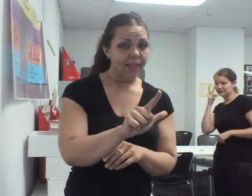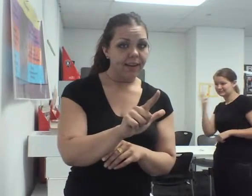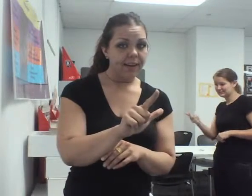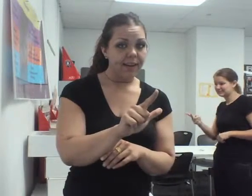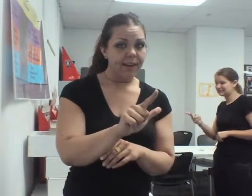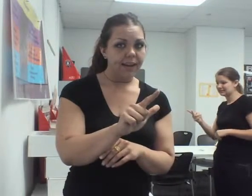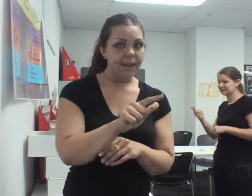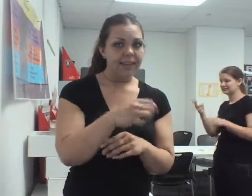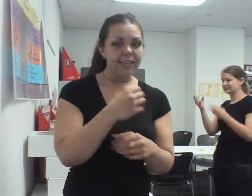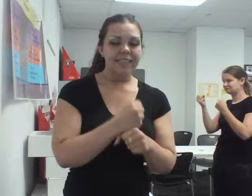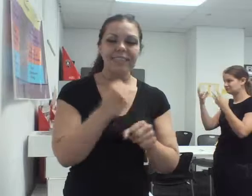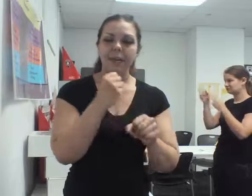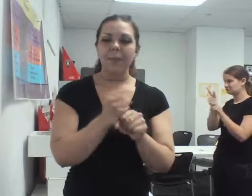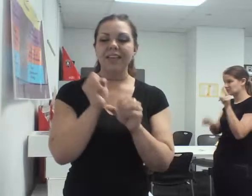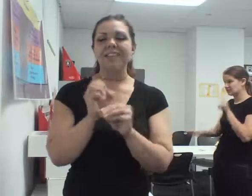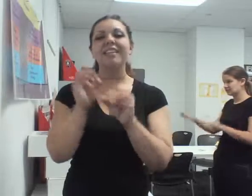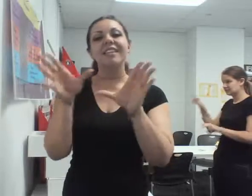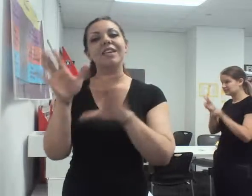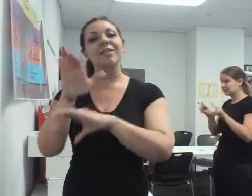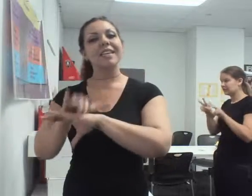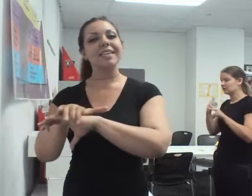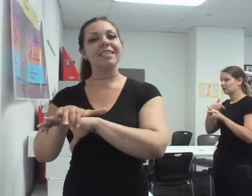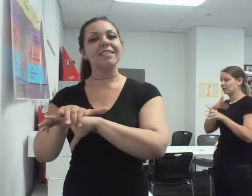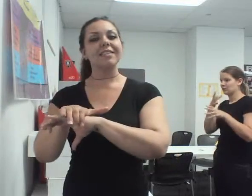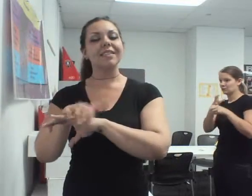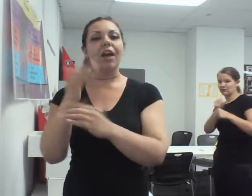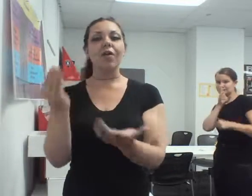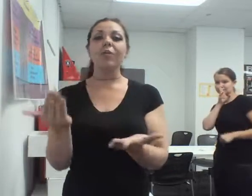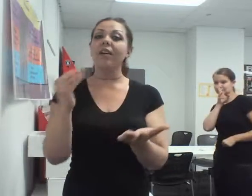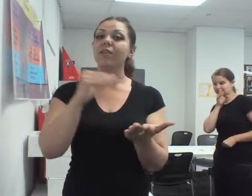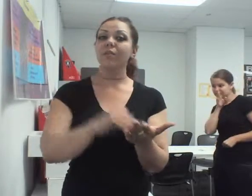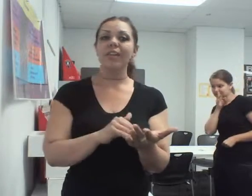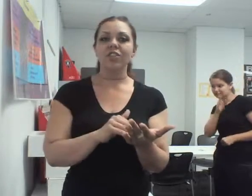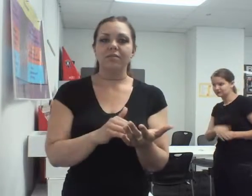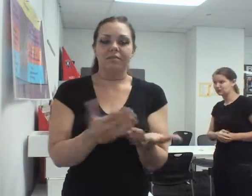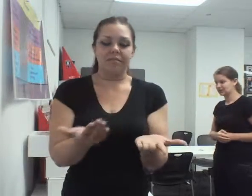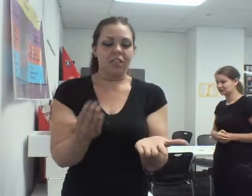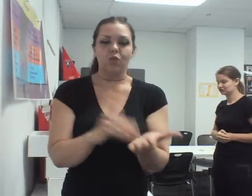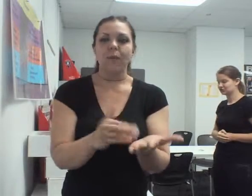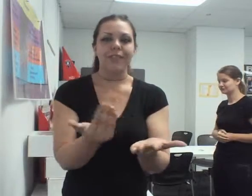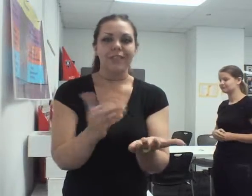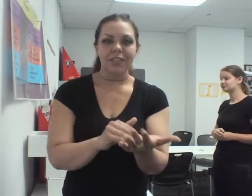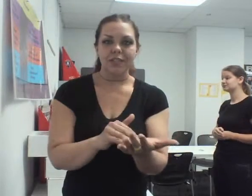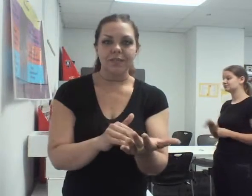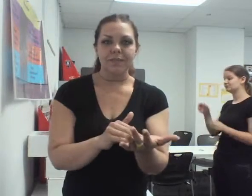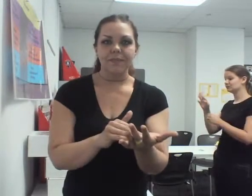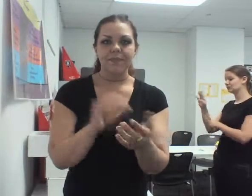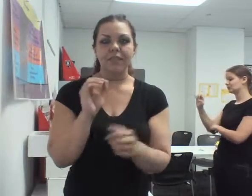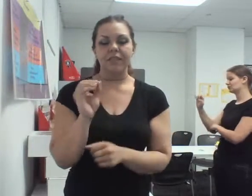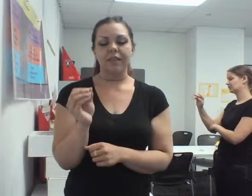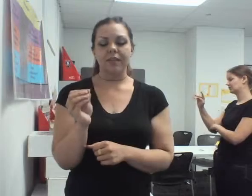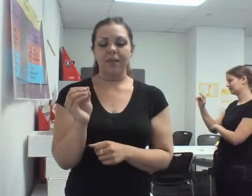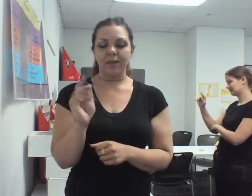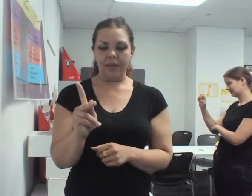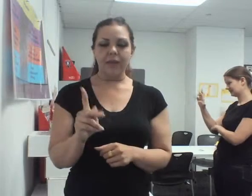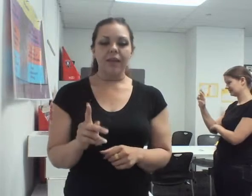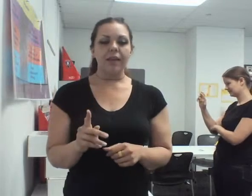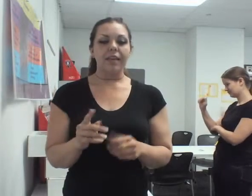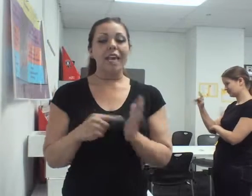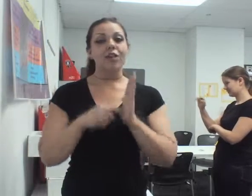in English. Reiteration is just a repetition. Again, here's an example. You'll see deaf people do this all the time. Some people